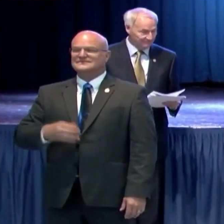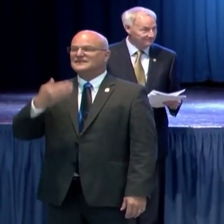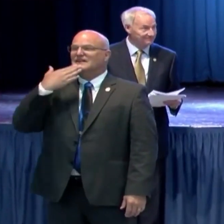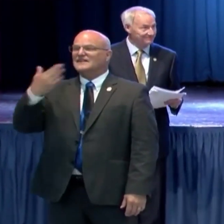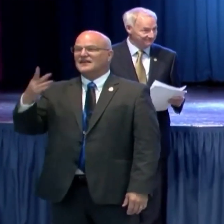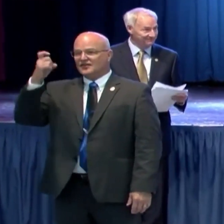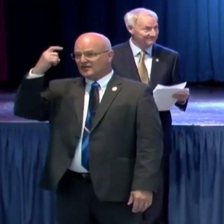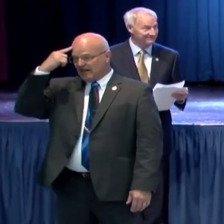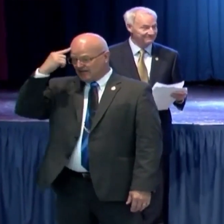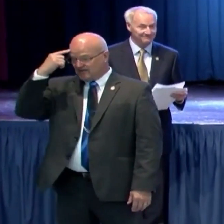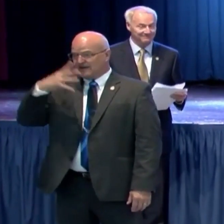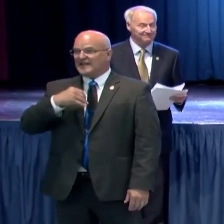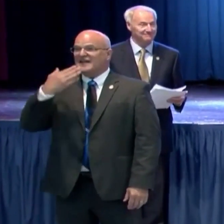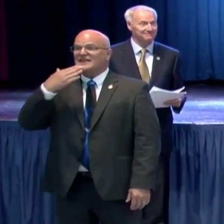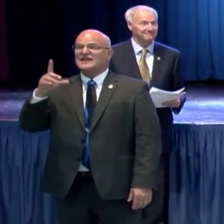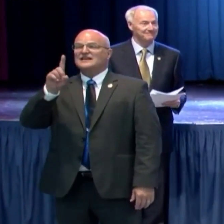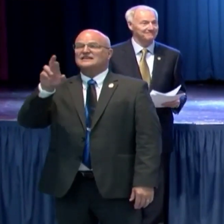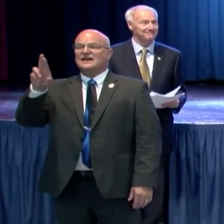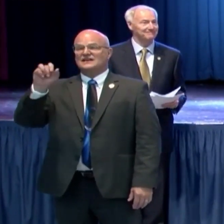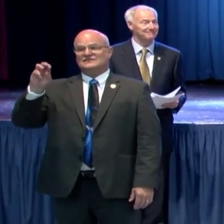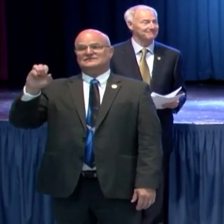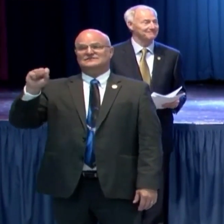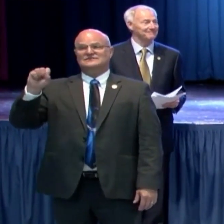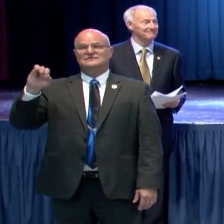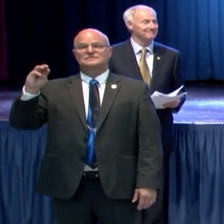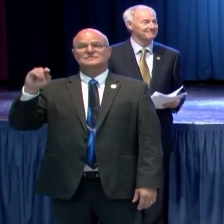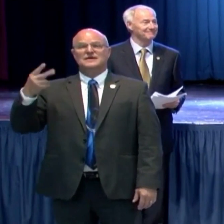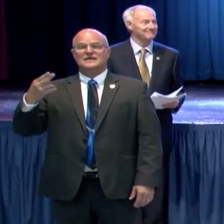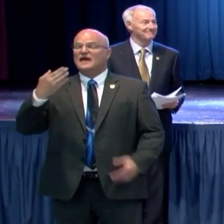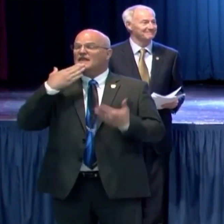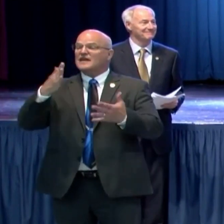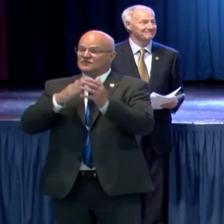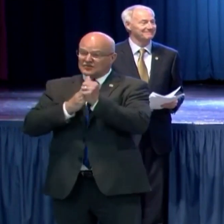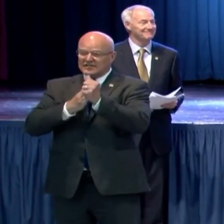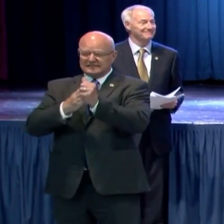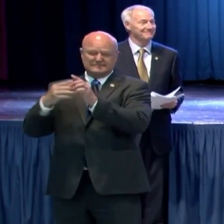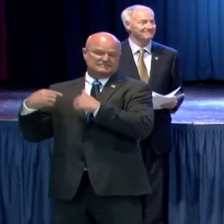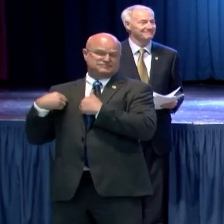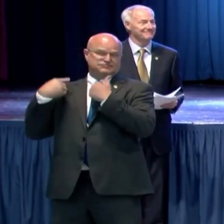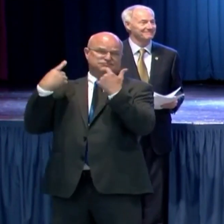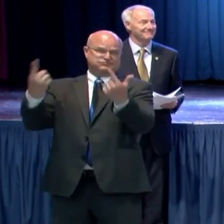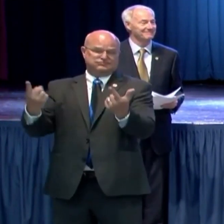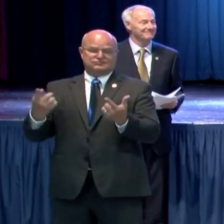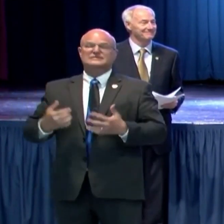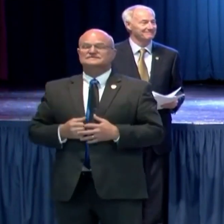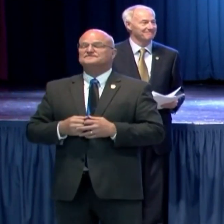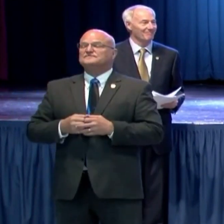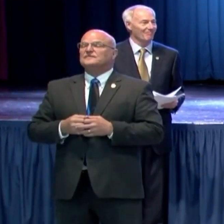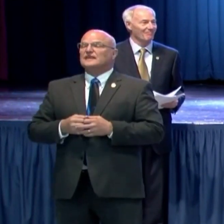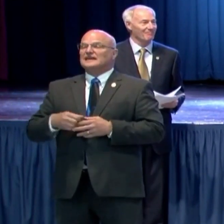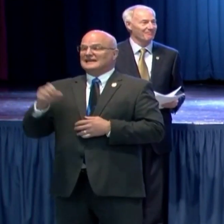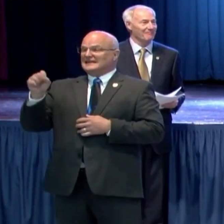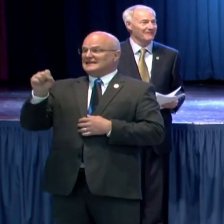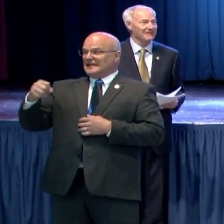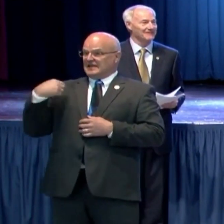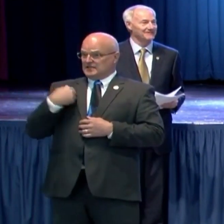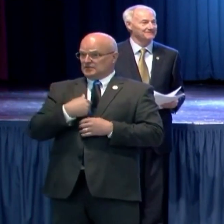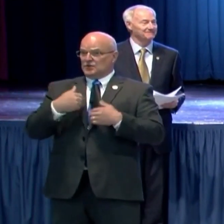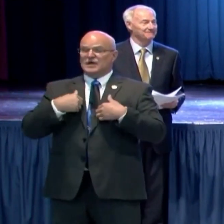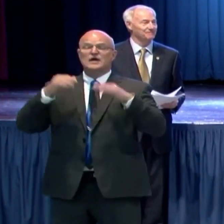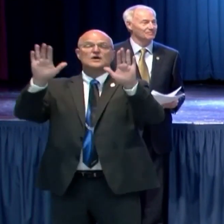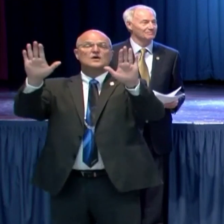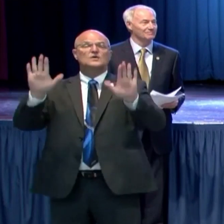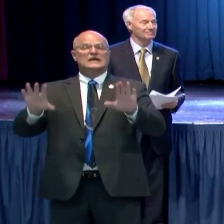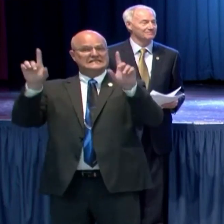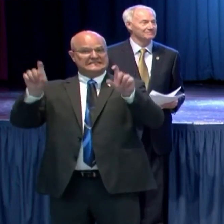Thank you, Governor Hutchinson, and thank you, Dr. Smith, and thank you for your leadership throughout this entire project. Yes, we had a